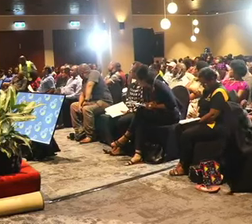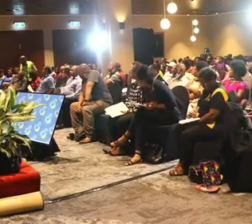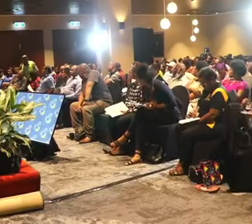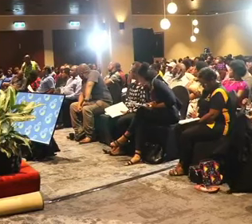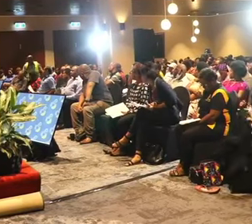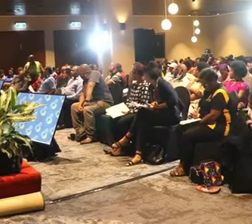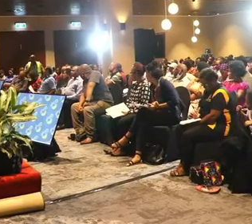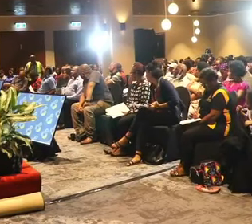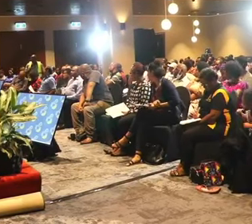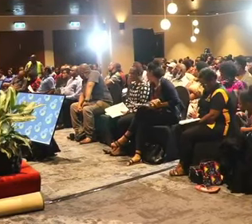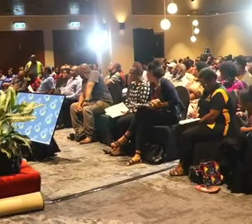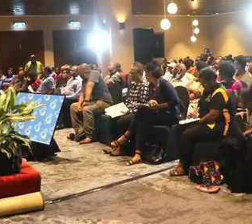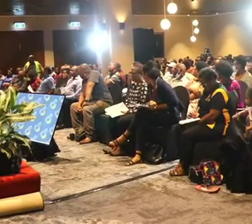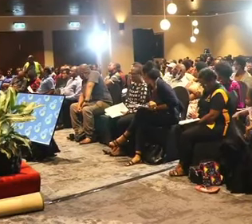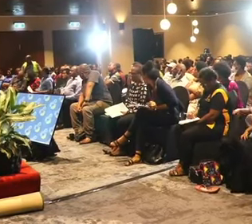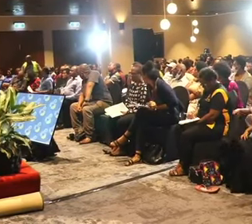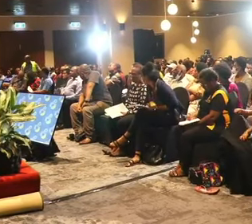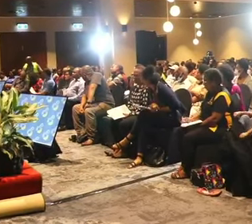Thank you.